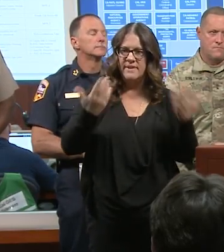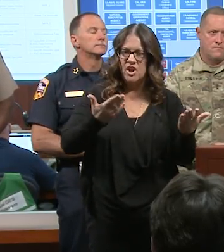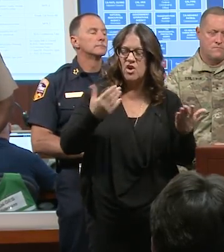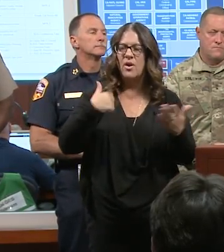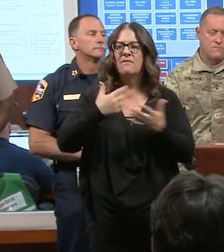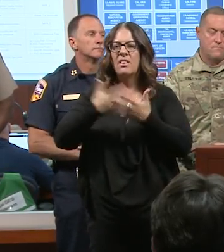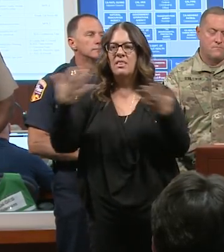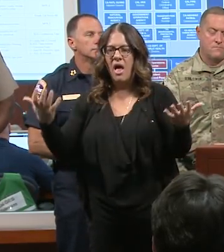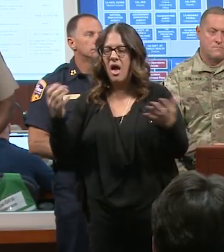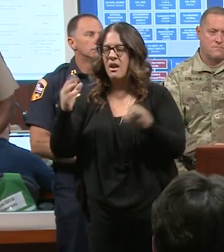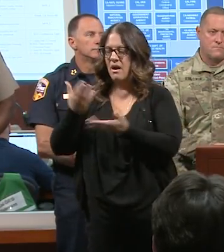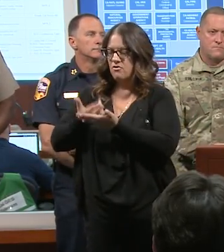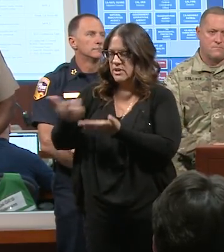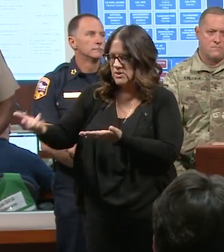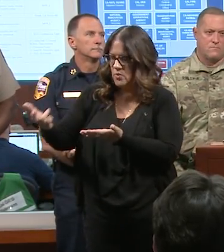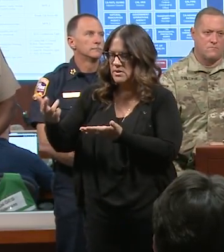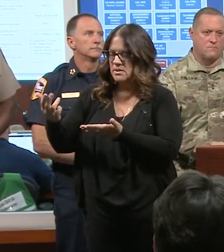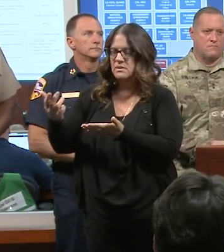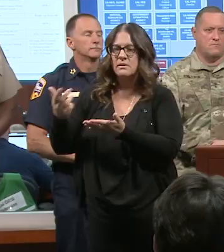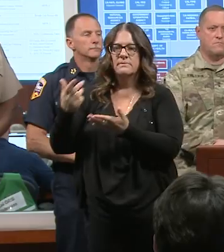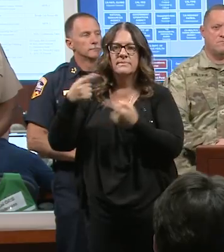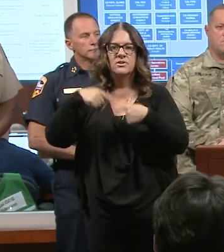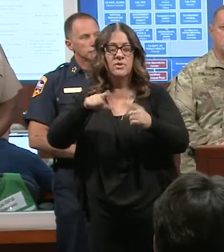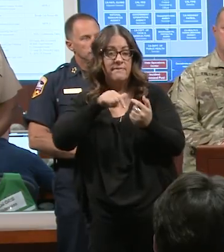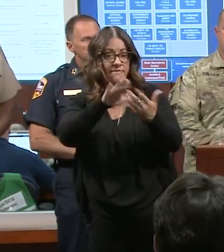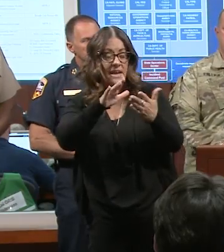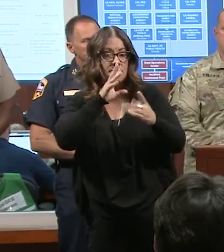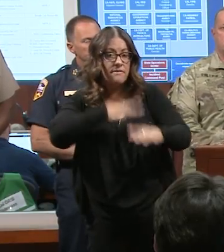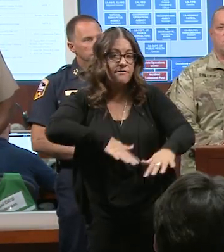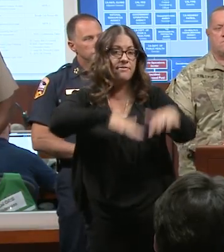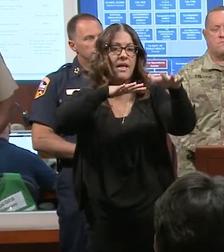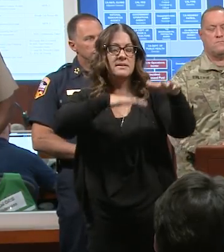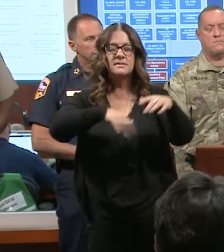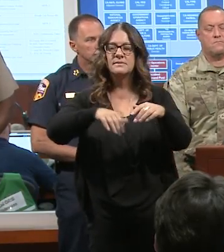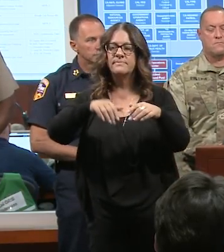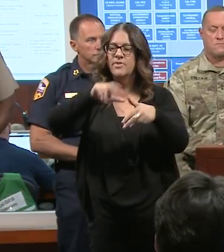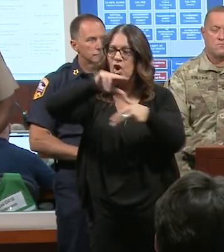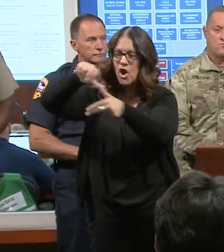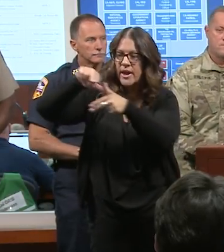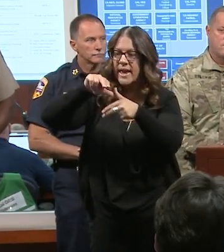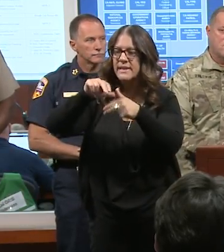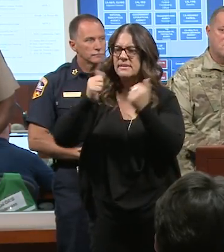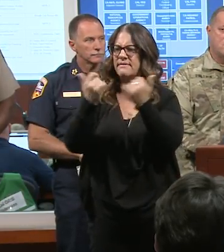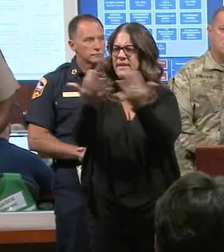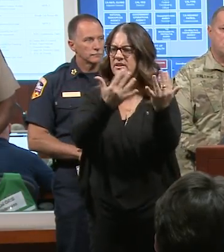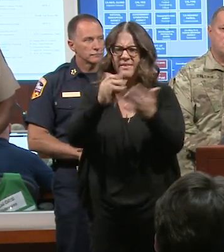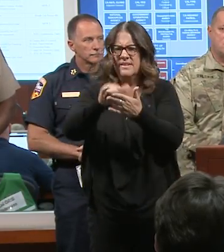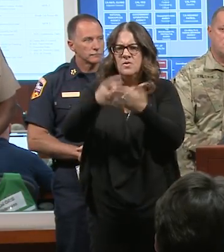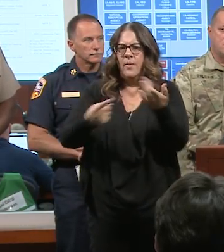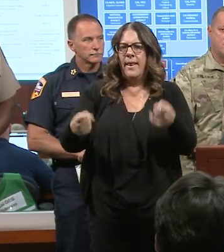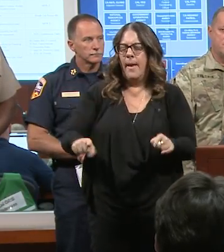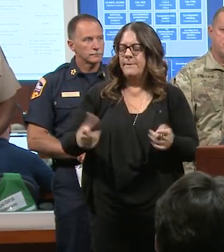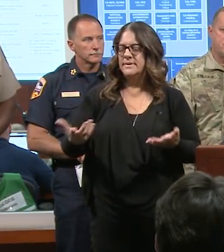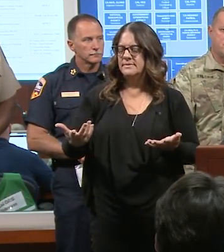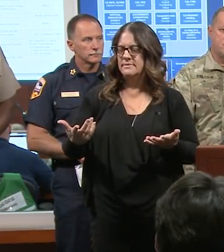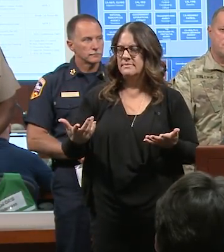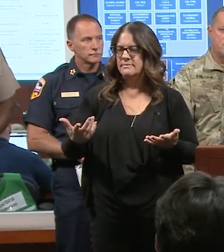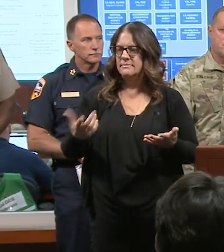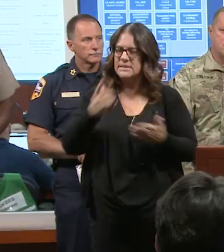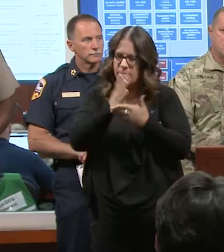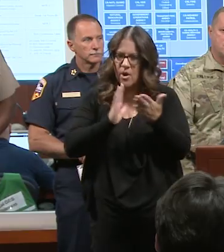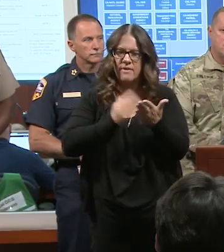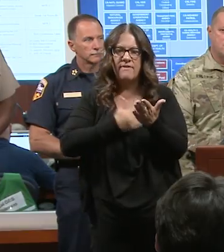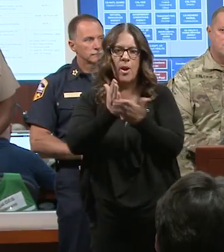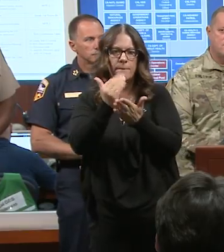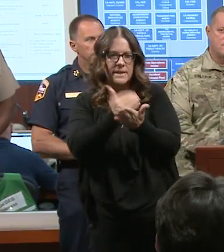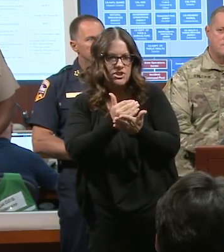assets, and in the face of floods and hurricanes and fires, this is what happens. So this is all part of the budget. We